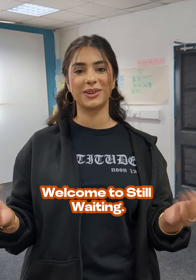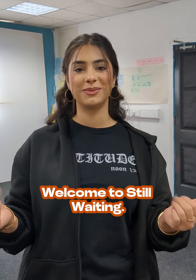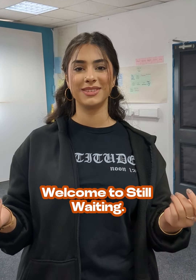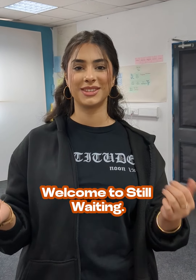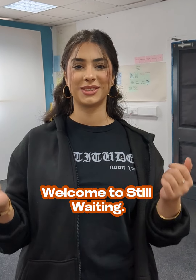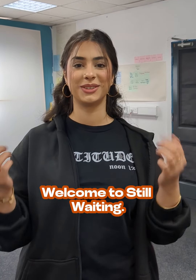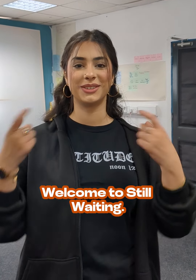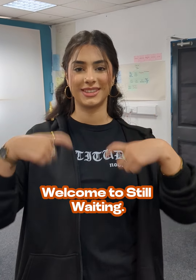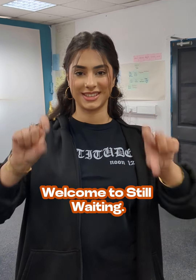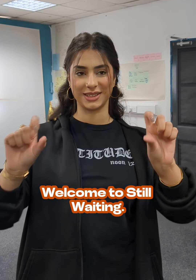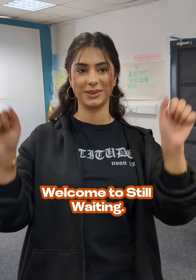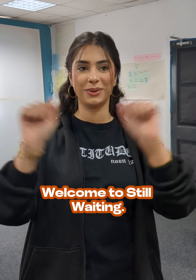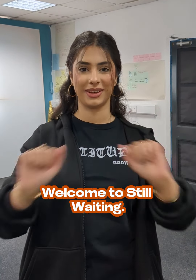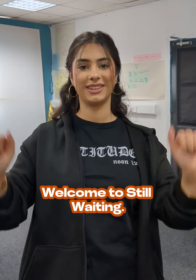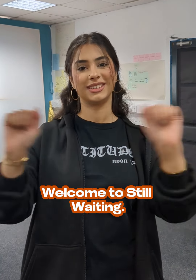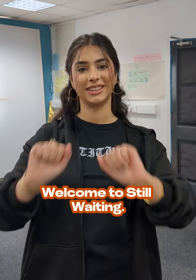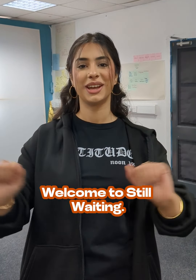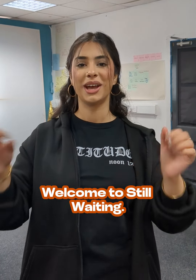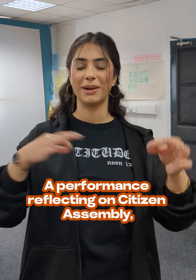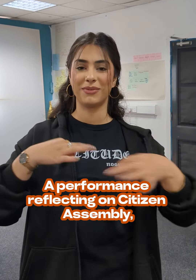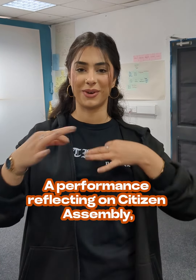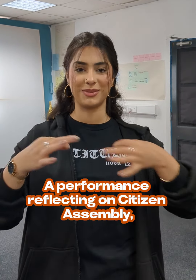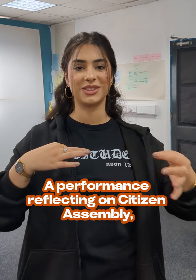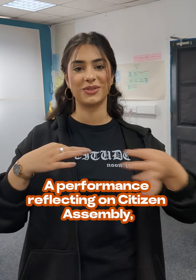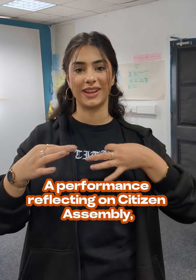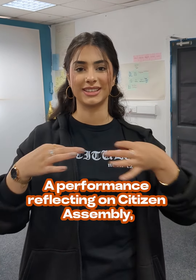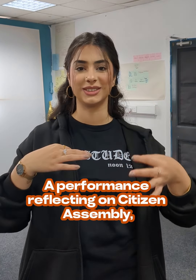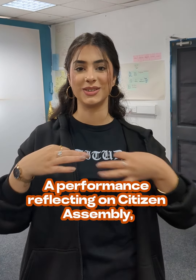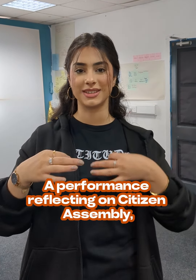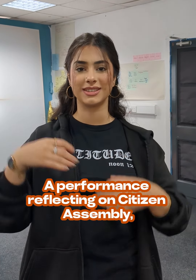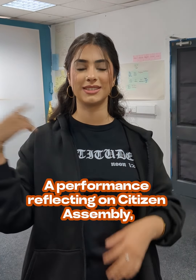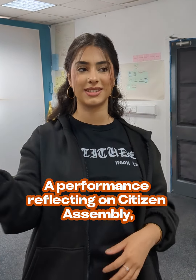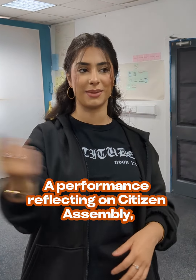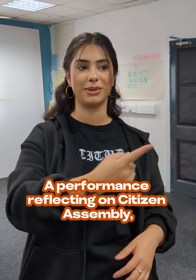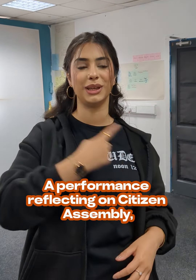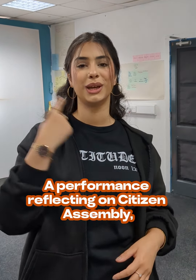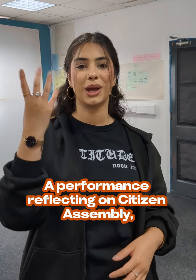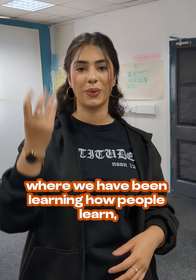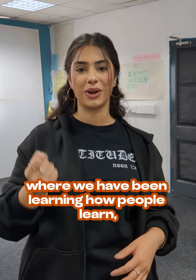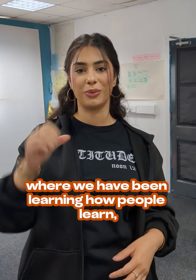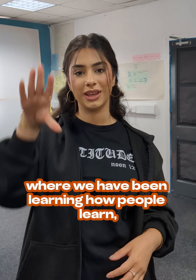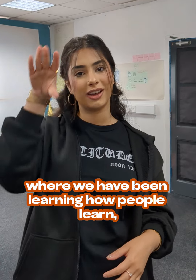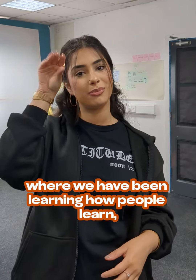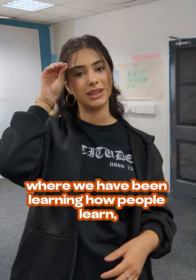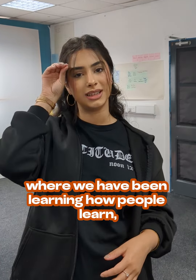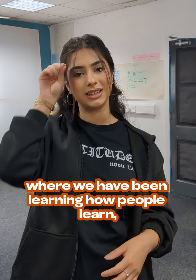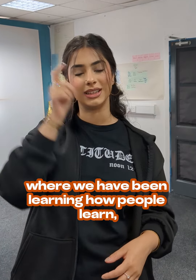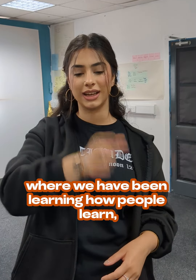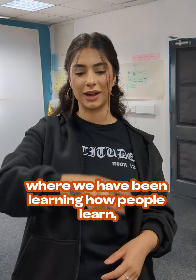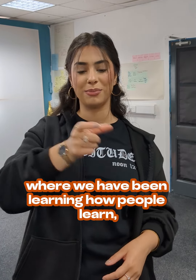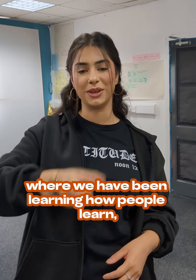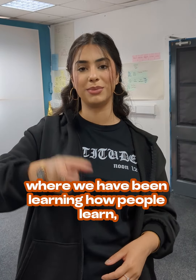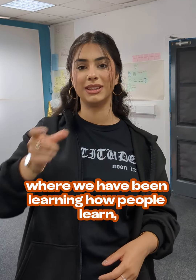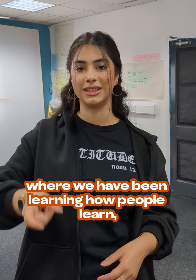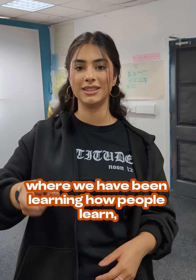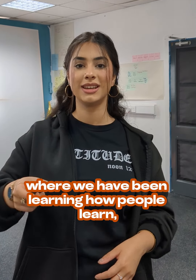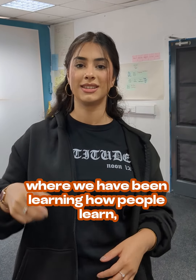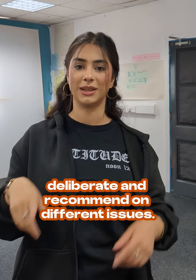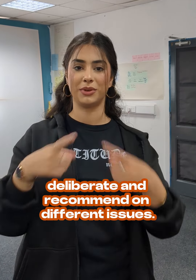Welcome to Still Waiting, a performance reflecting on Citizen Assembly, where we have been learning how people learn, deliberate